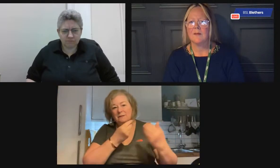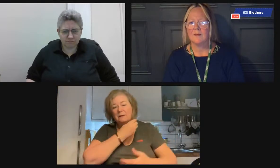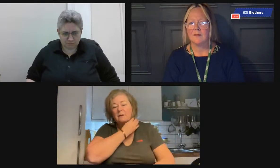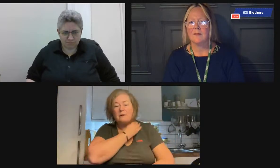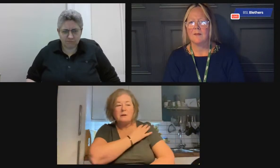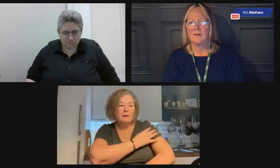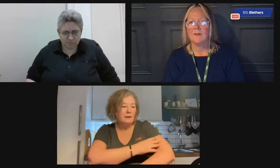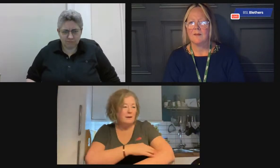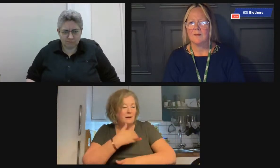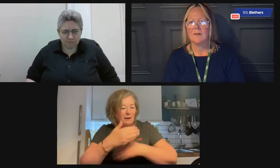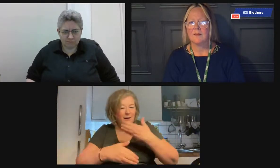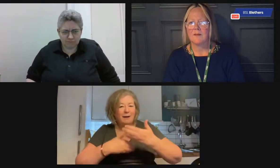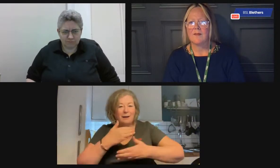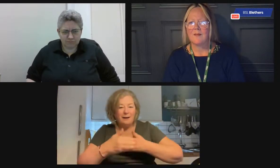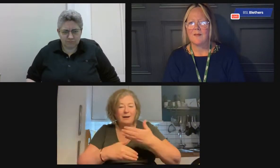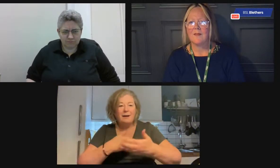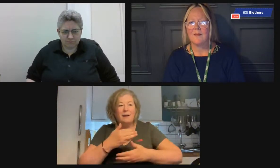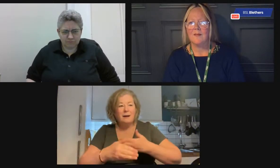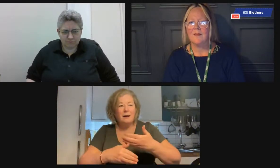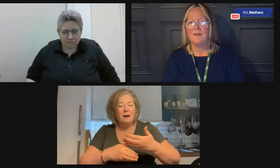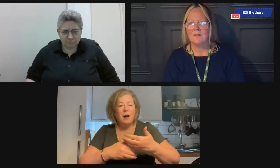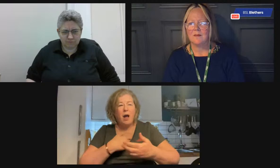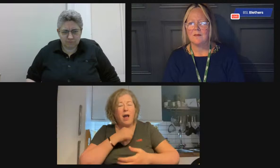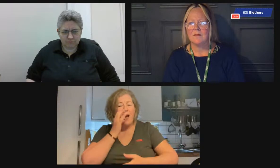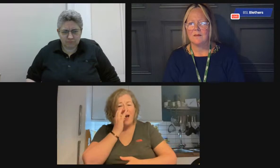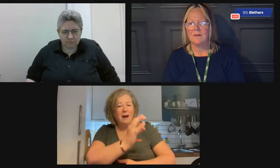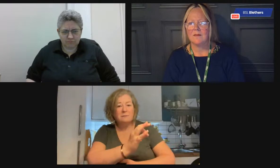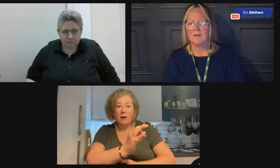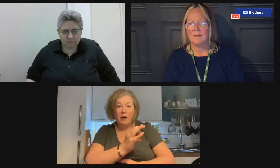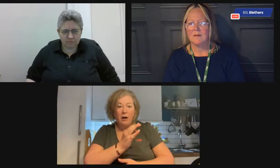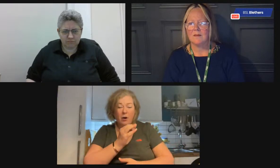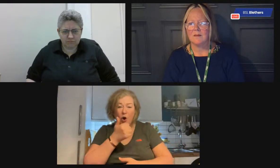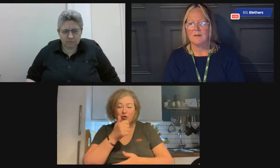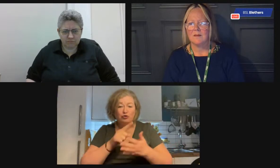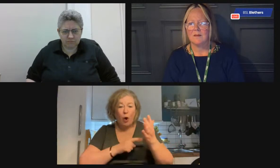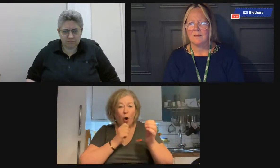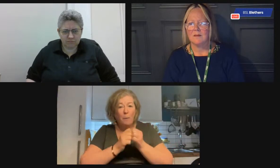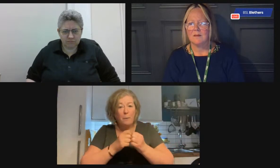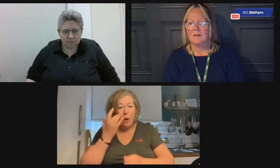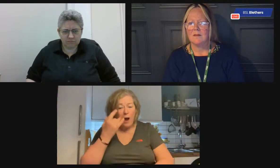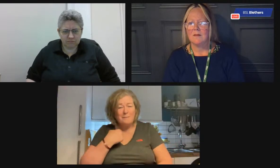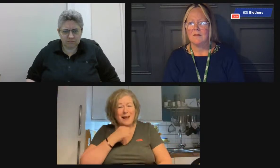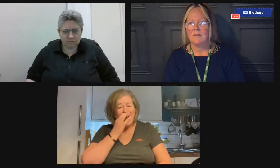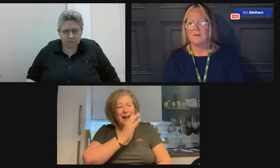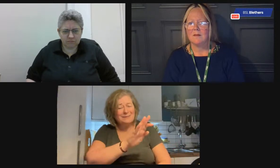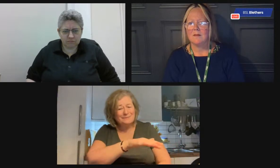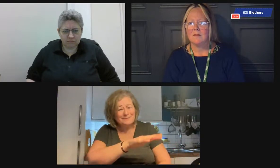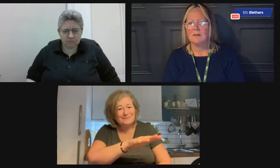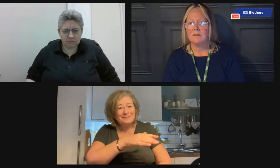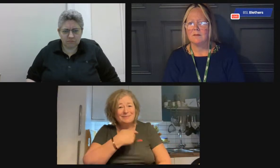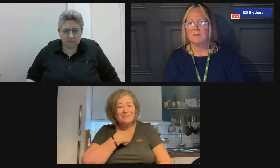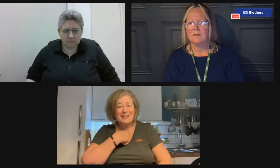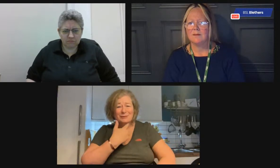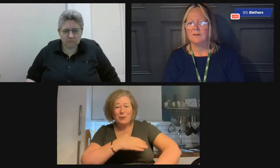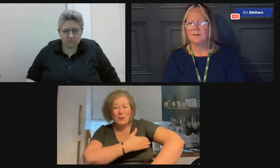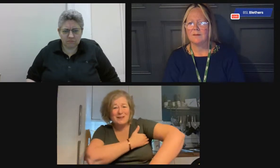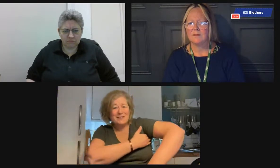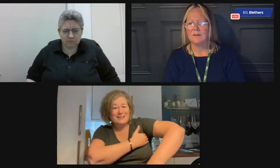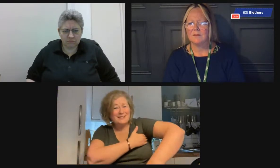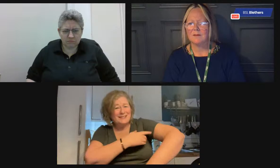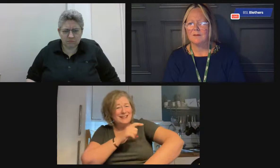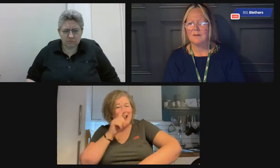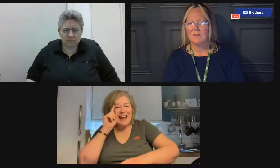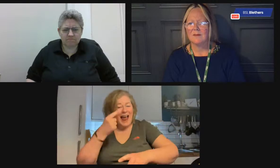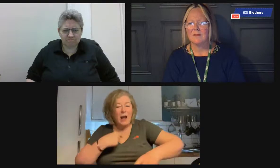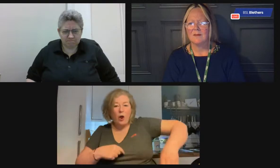pay it privately because this pain I was experiencing coming from my neck right down my arm, I just wanted to just get